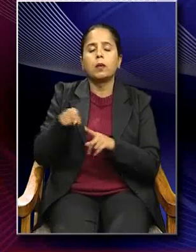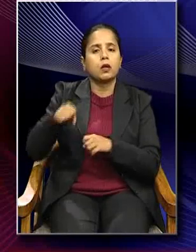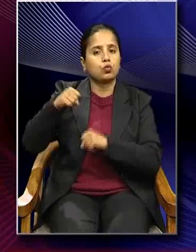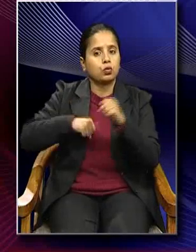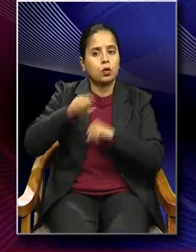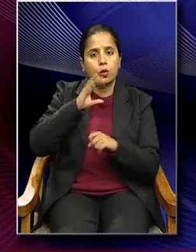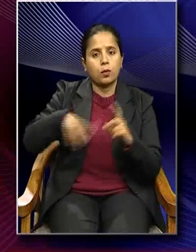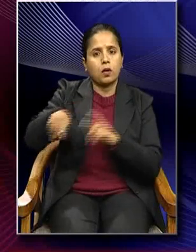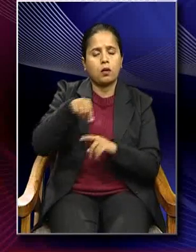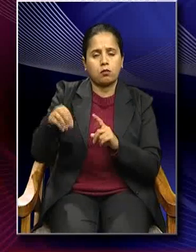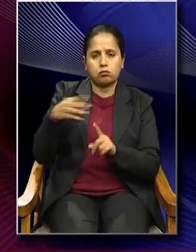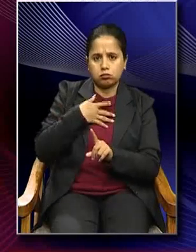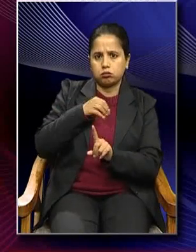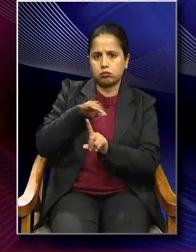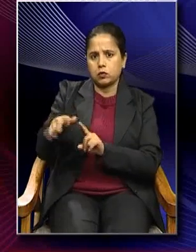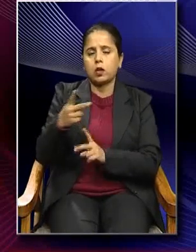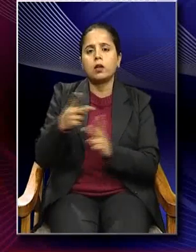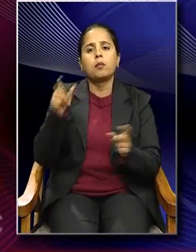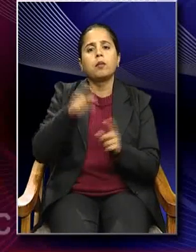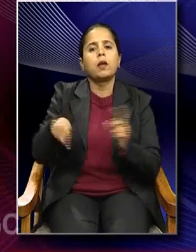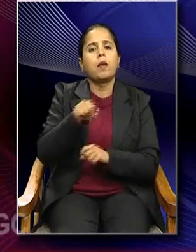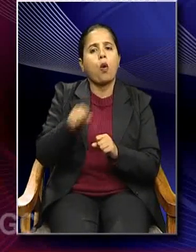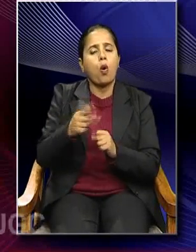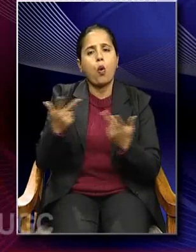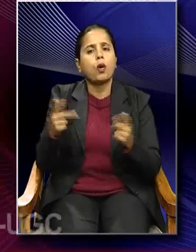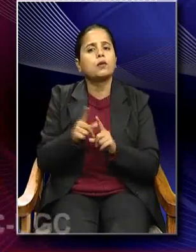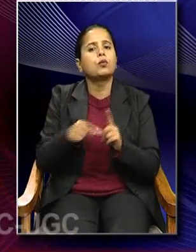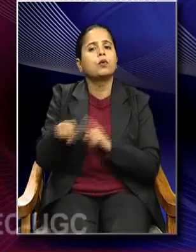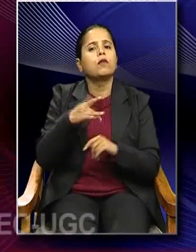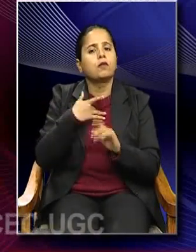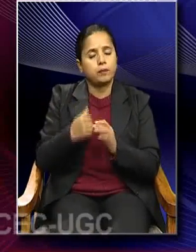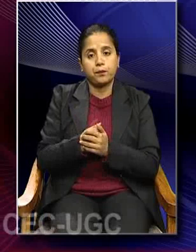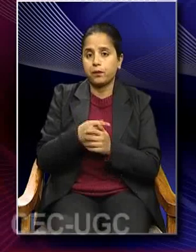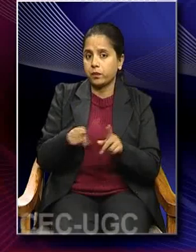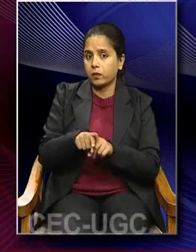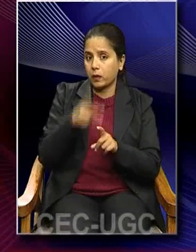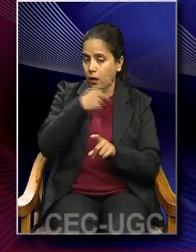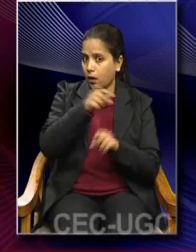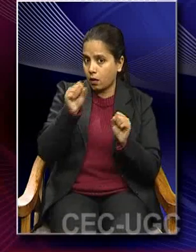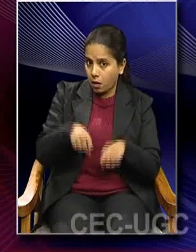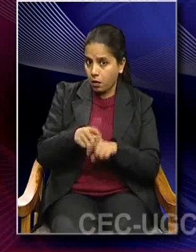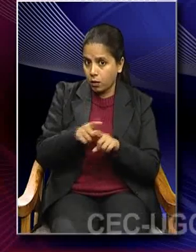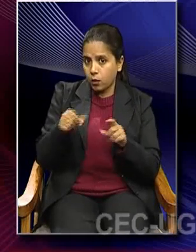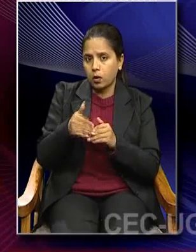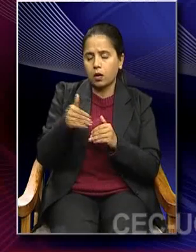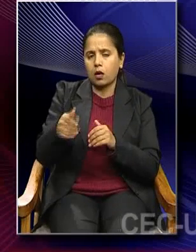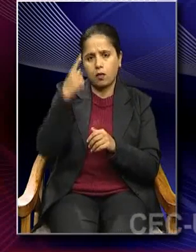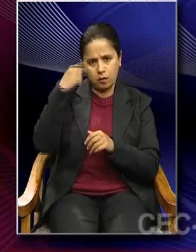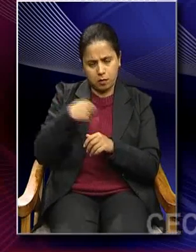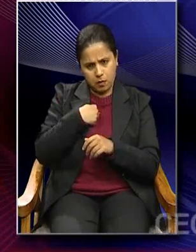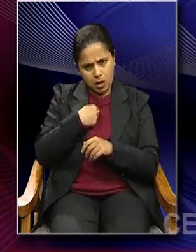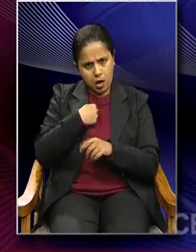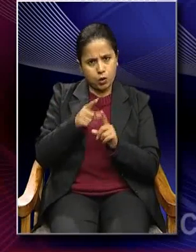structure is influenced by individual's action. So this ability becomes central